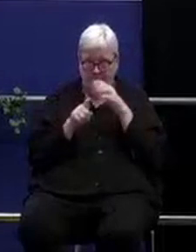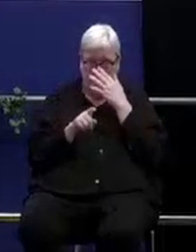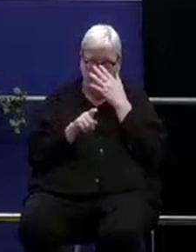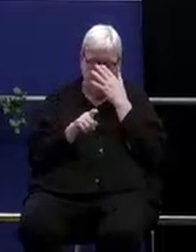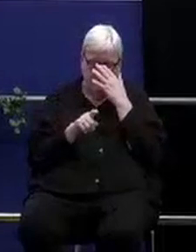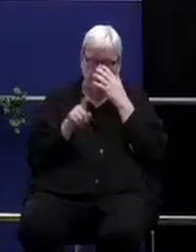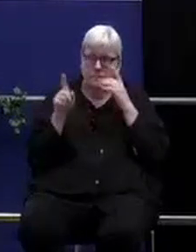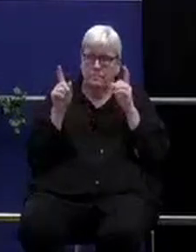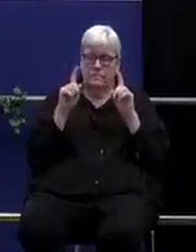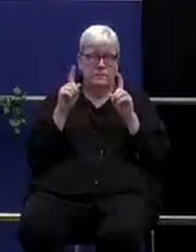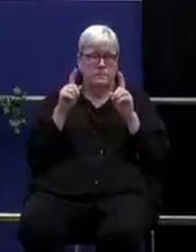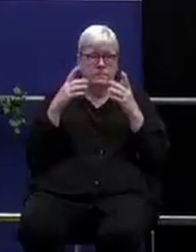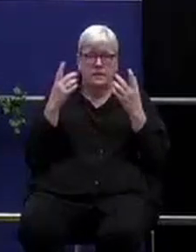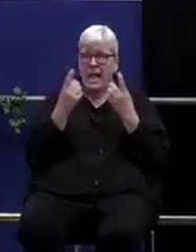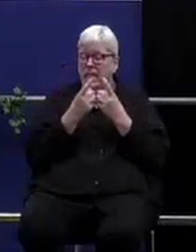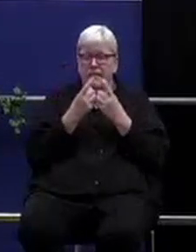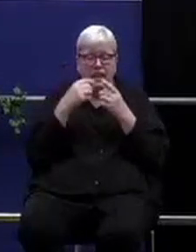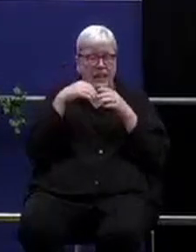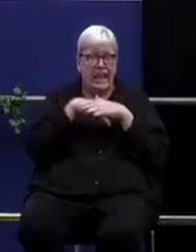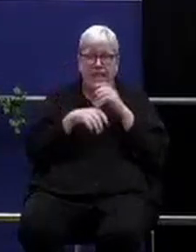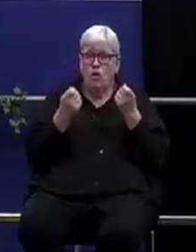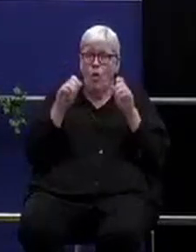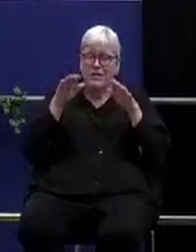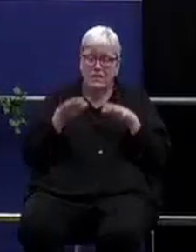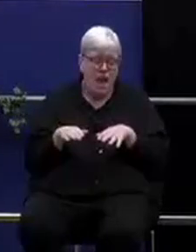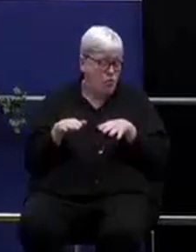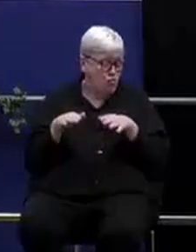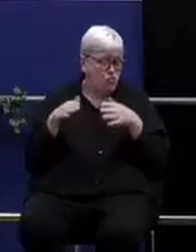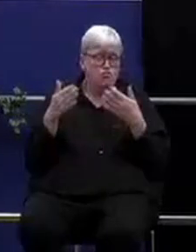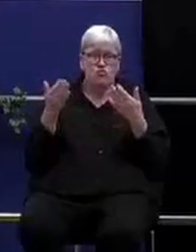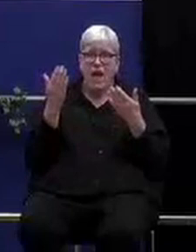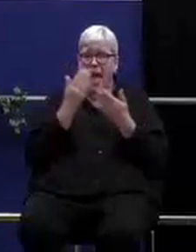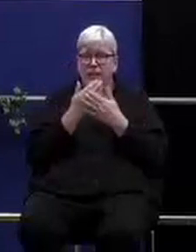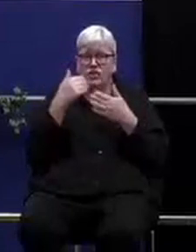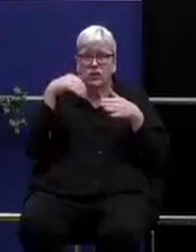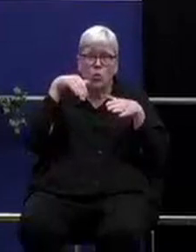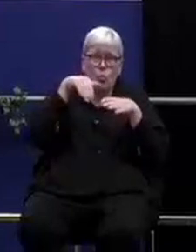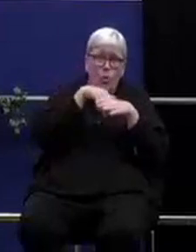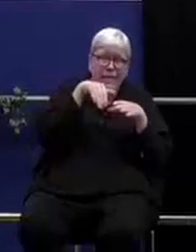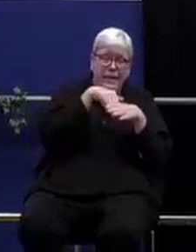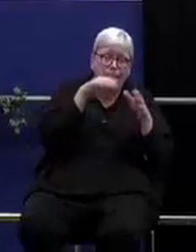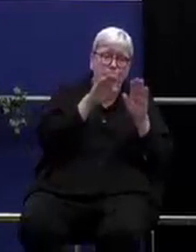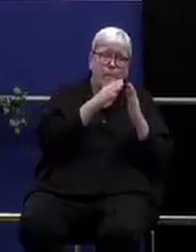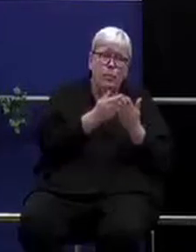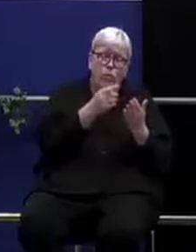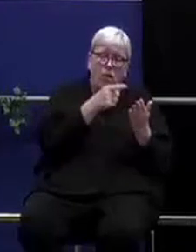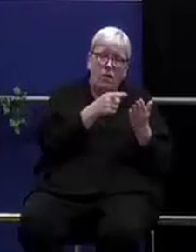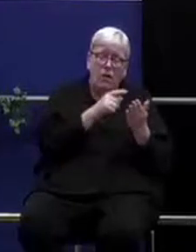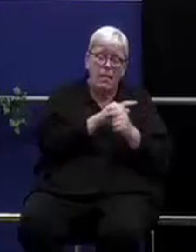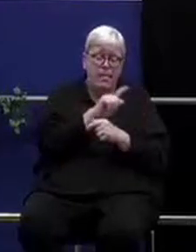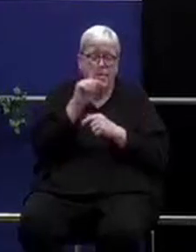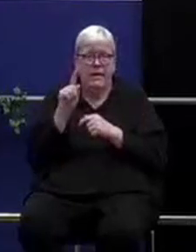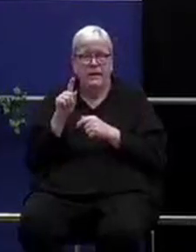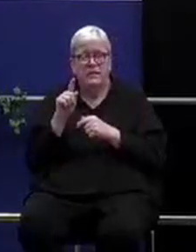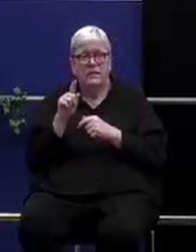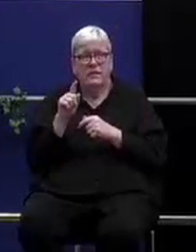like, what was there anything during lockdown, the pandemic, that actually went into the novel at a later stage?